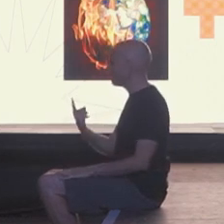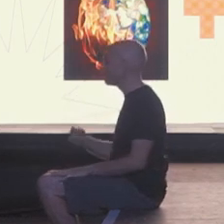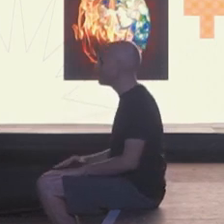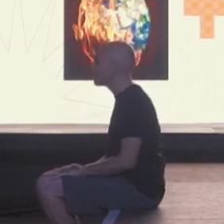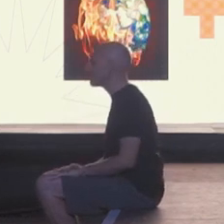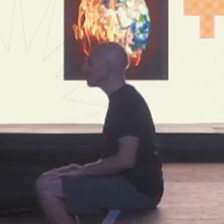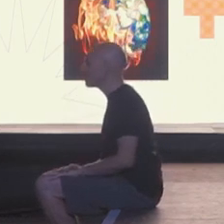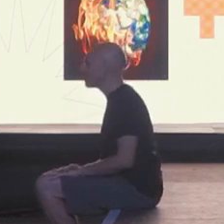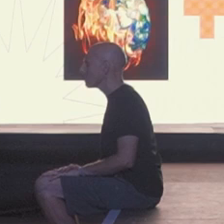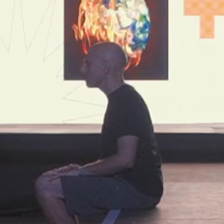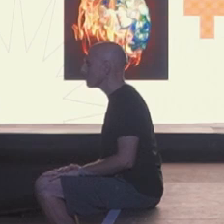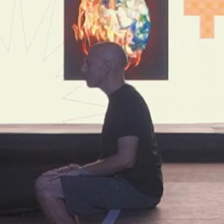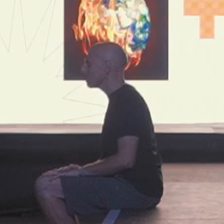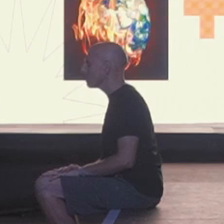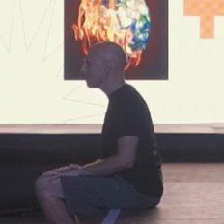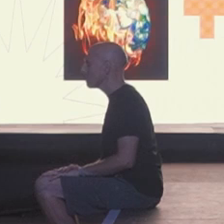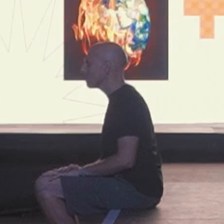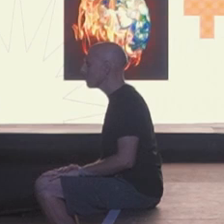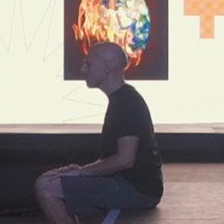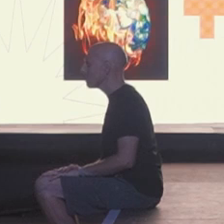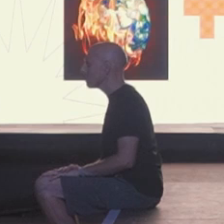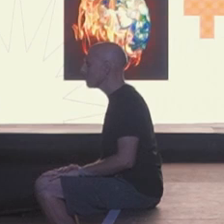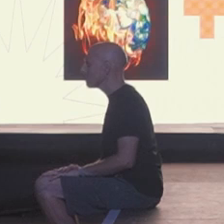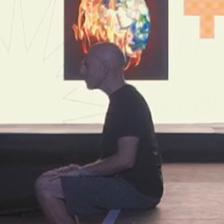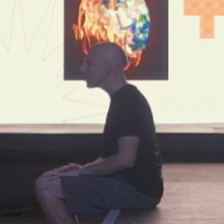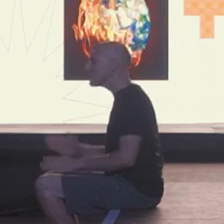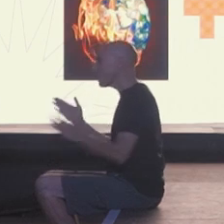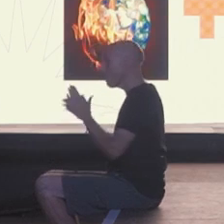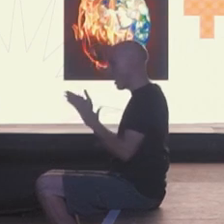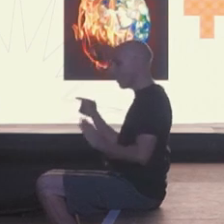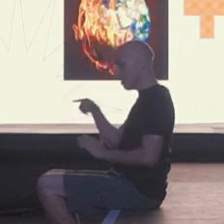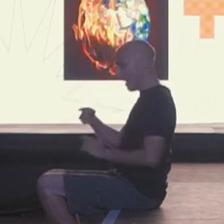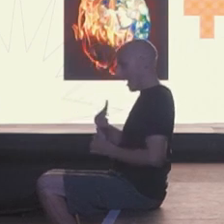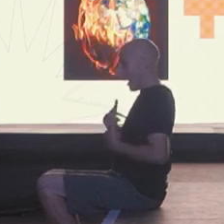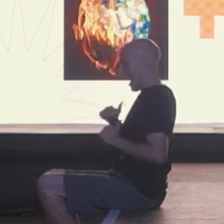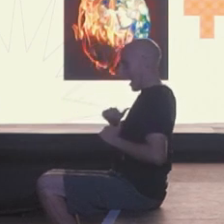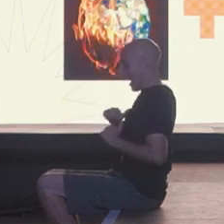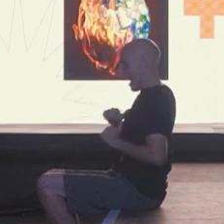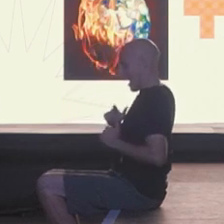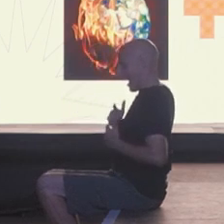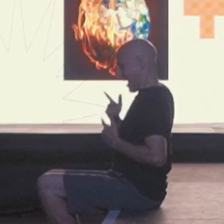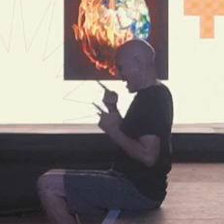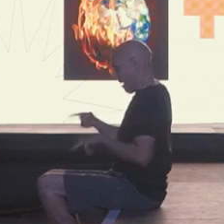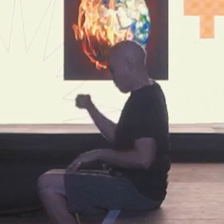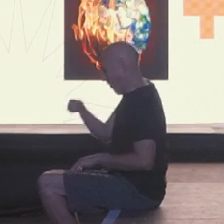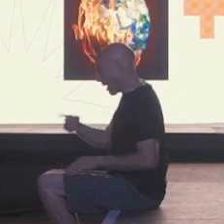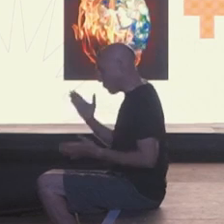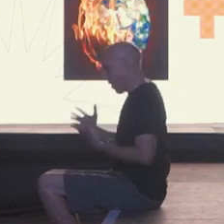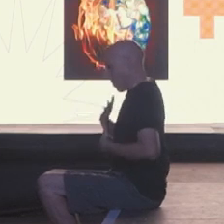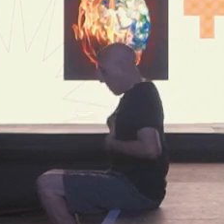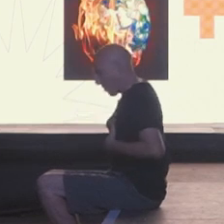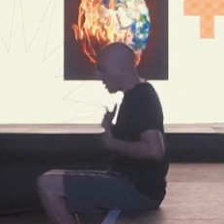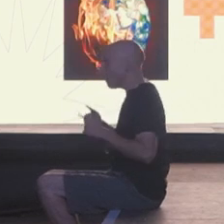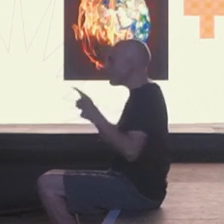this was, wow, you can like make a stand for animals, do something you really care about, but also have a great time and meet amazing people. I thought, wow, this is a